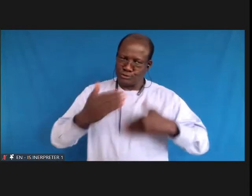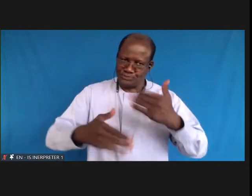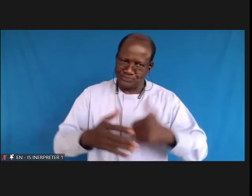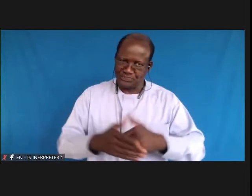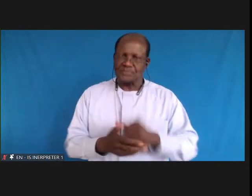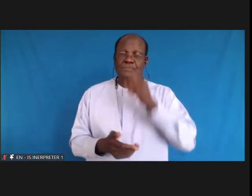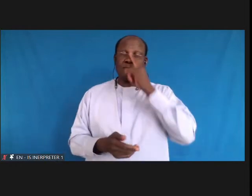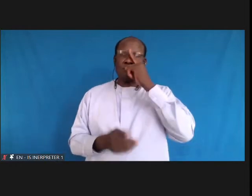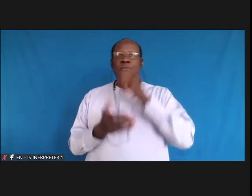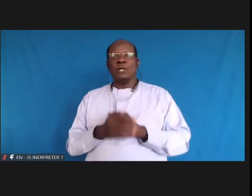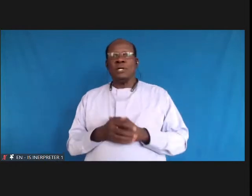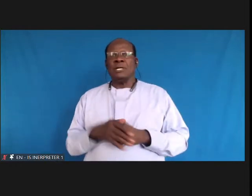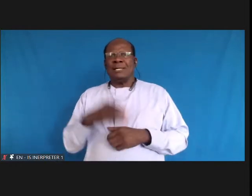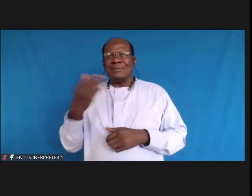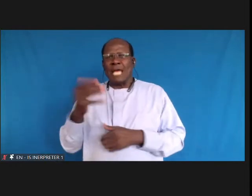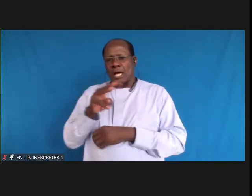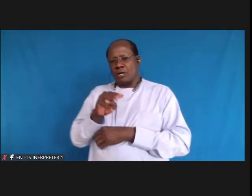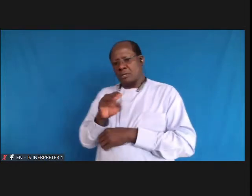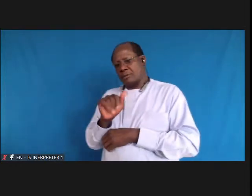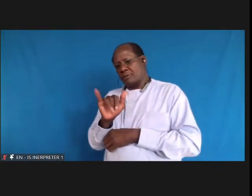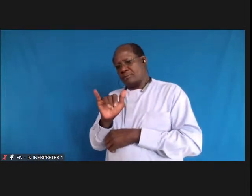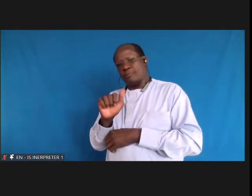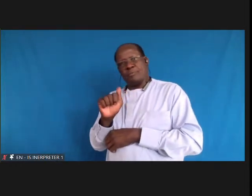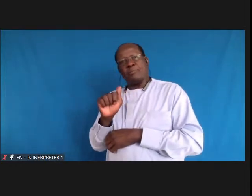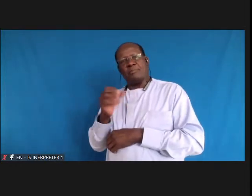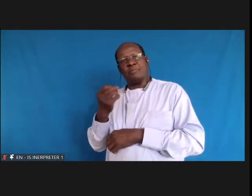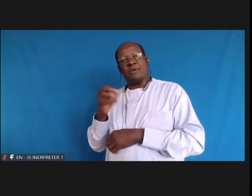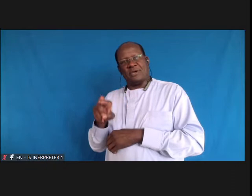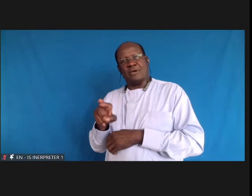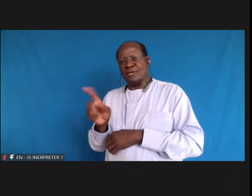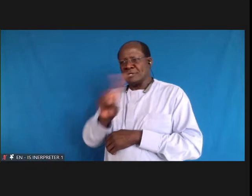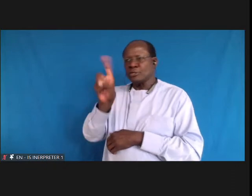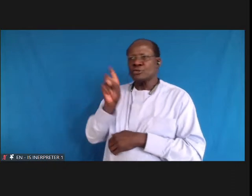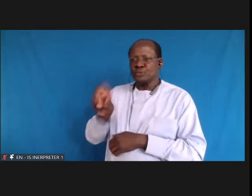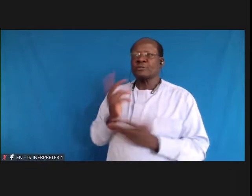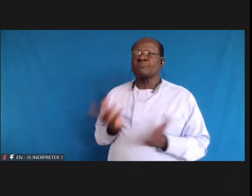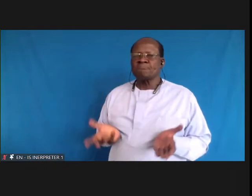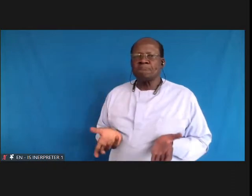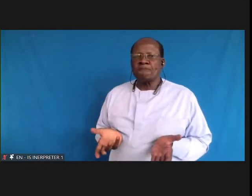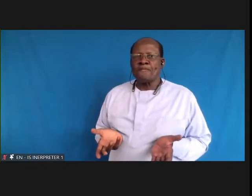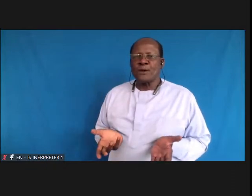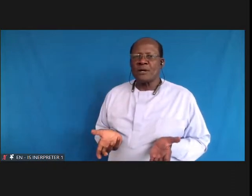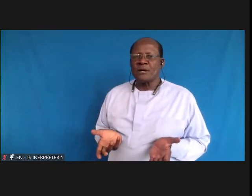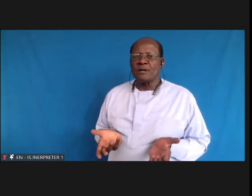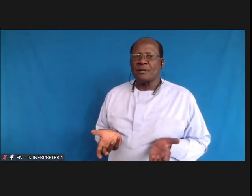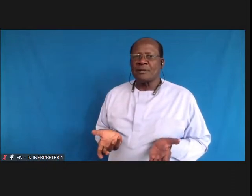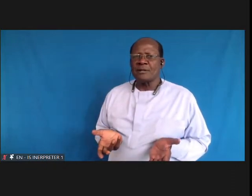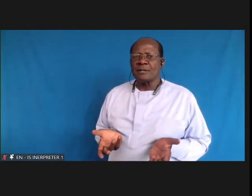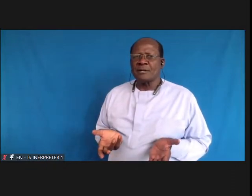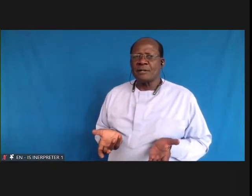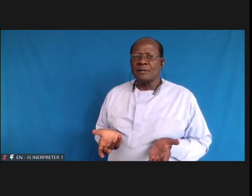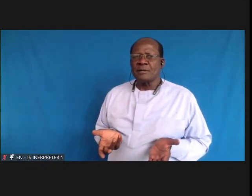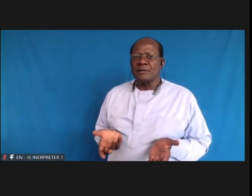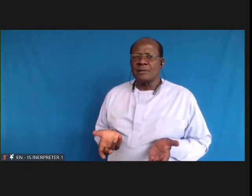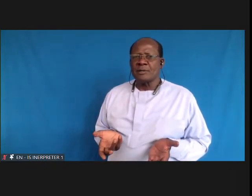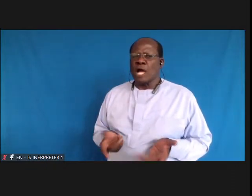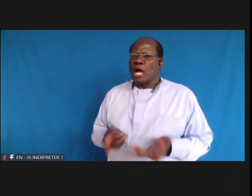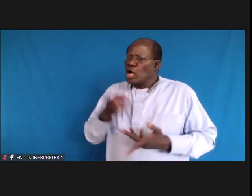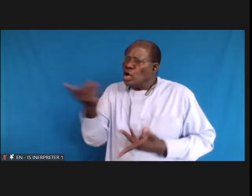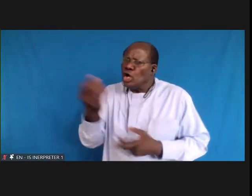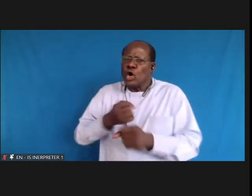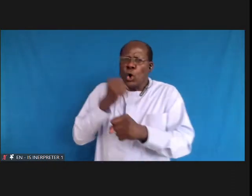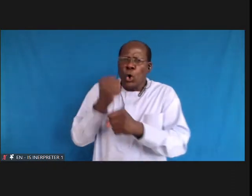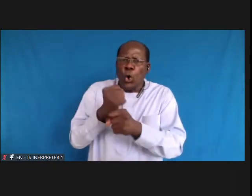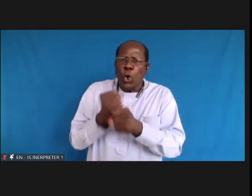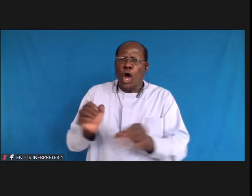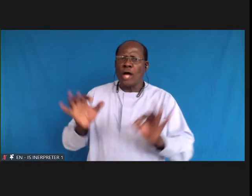Basila. The question is the following, Mr. Mayor. What are some of good practices and lessons